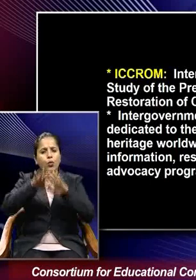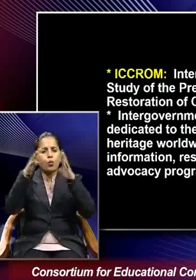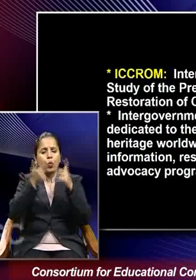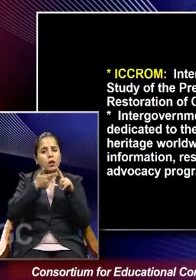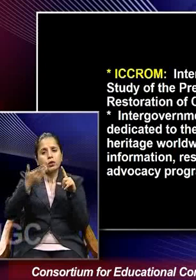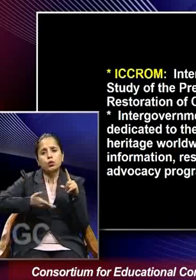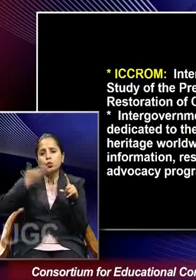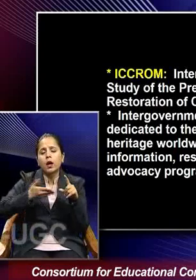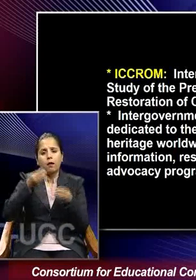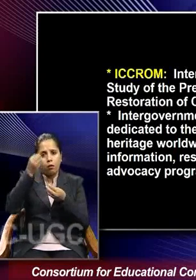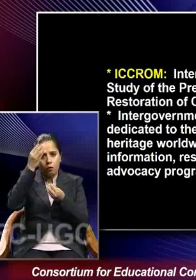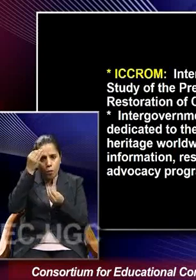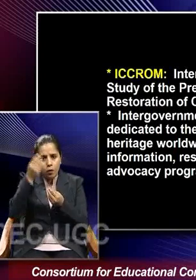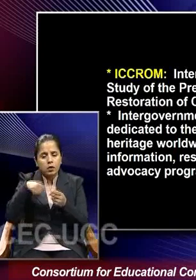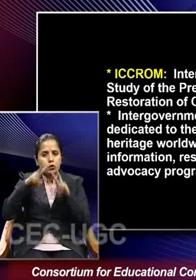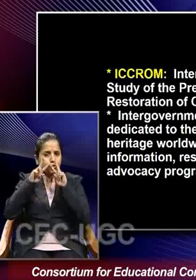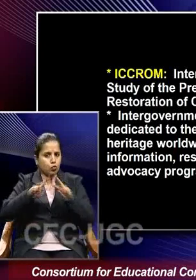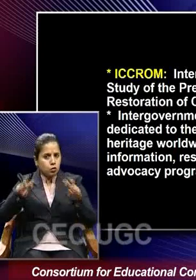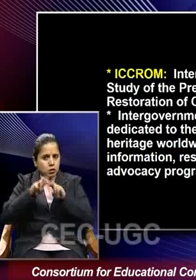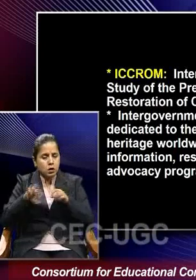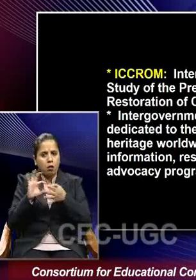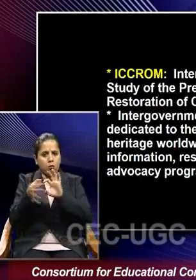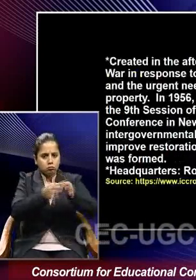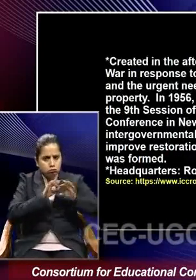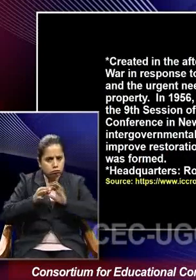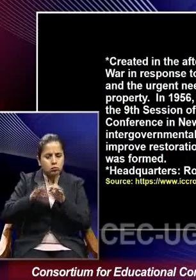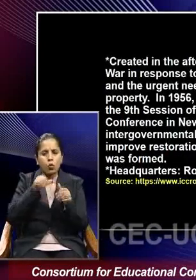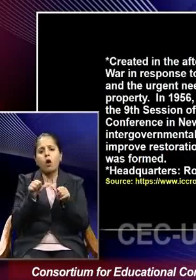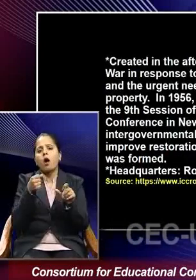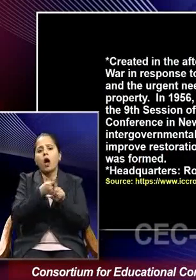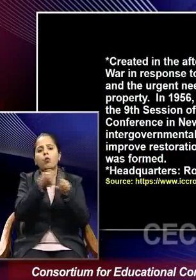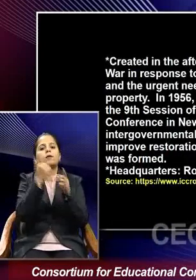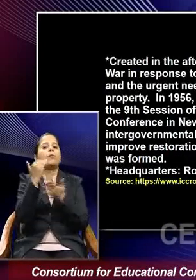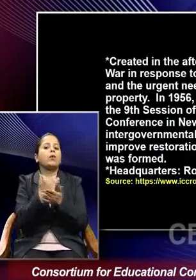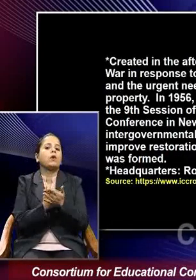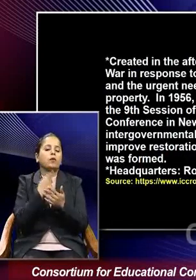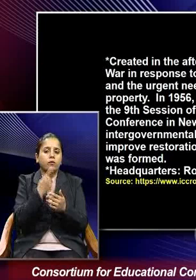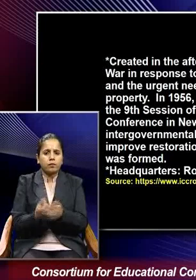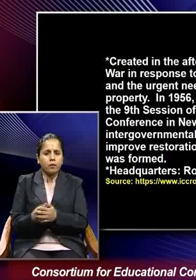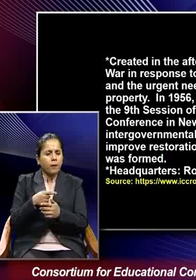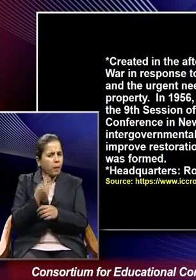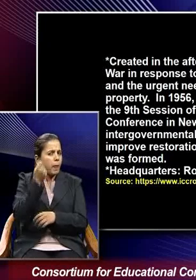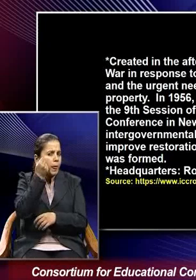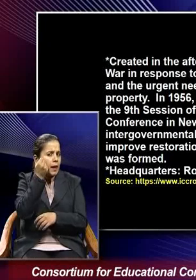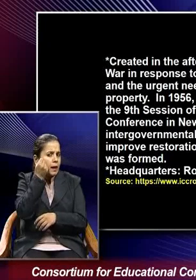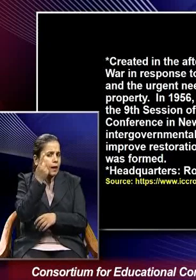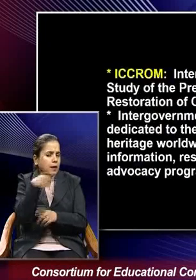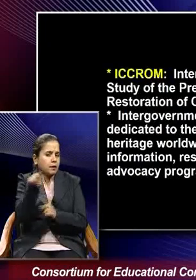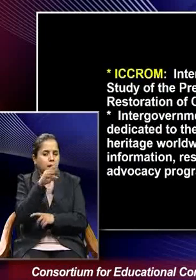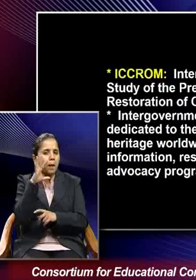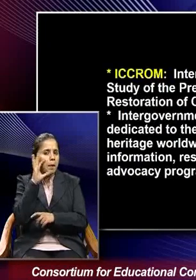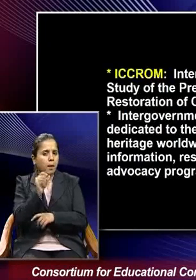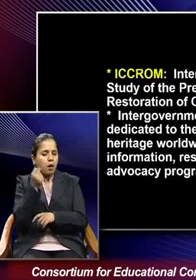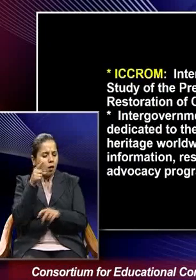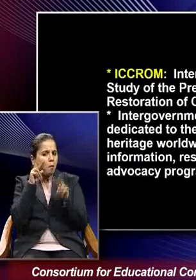training, information, research, cooperation, advocacy program. Now, it's very important to understand